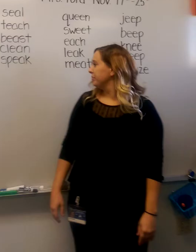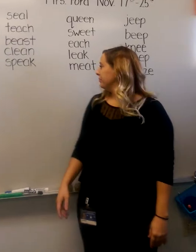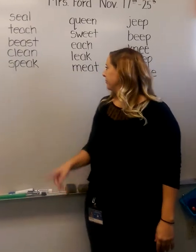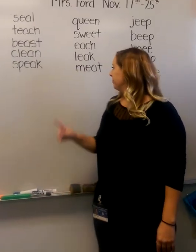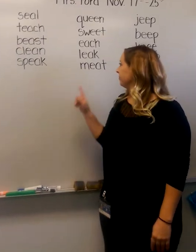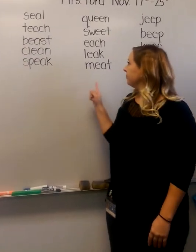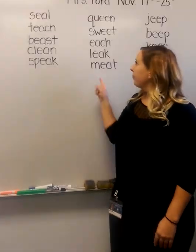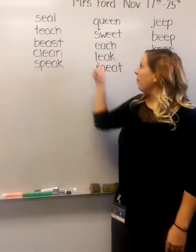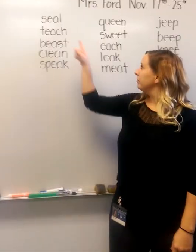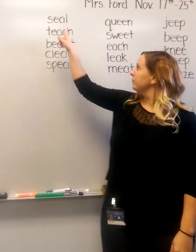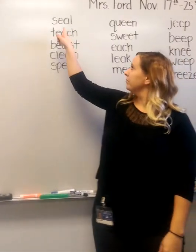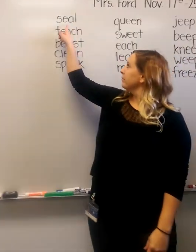Seal.